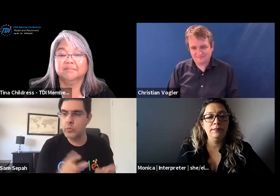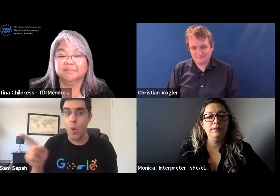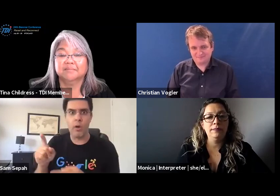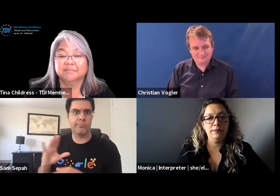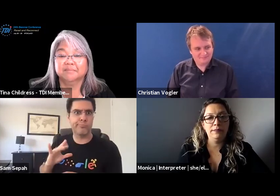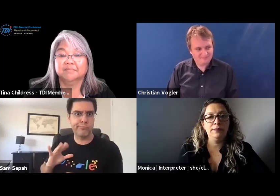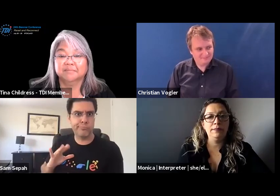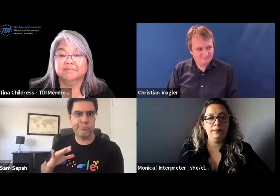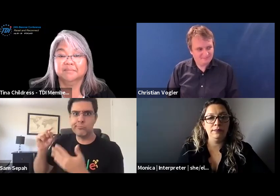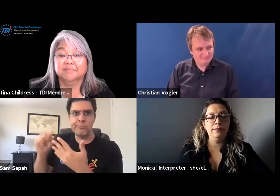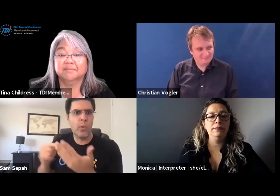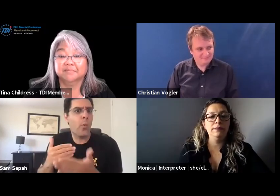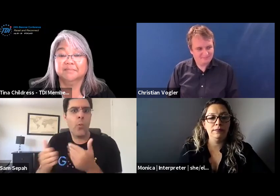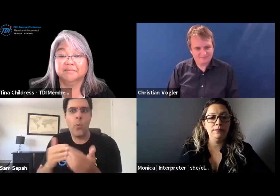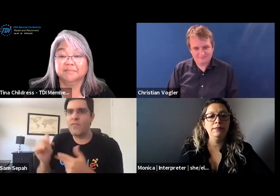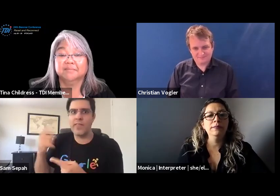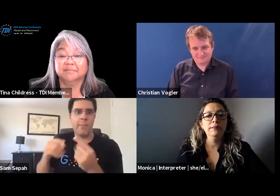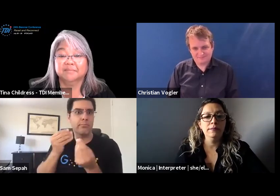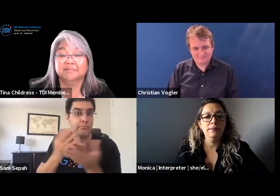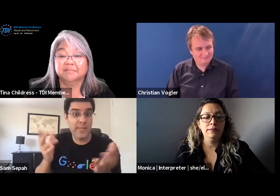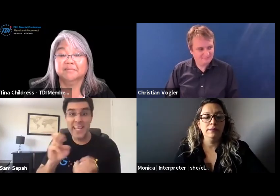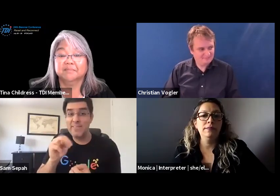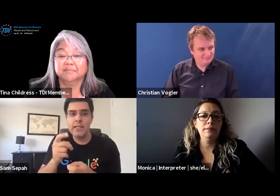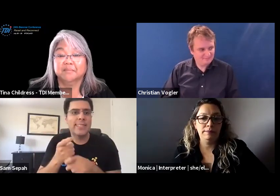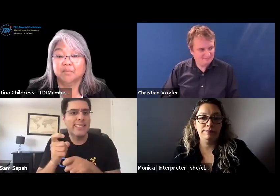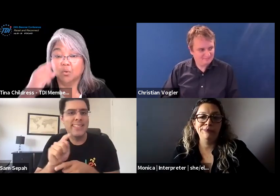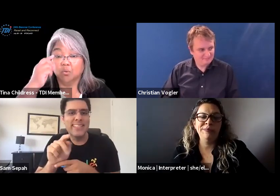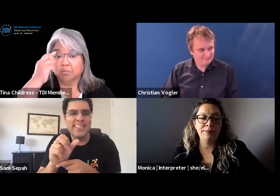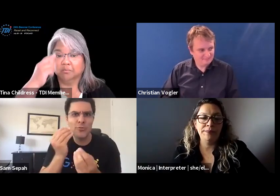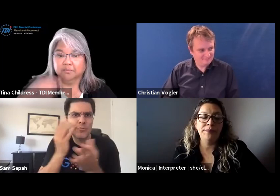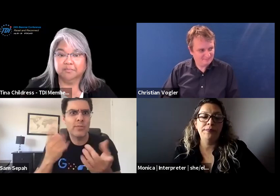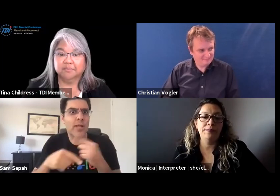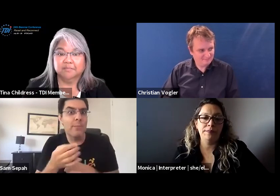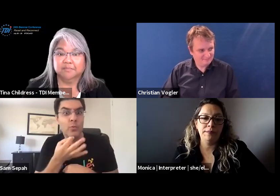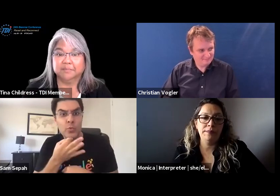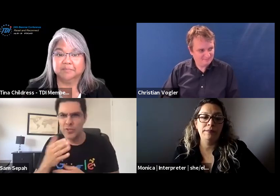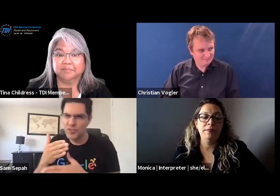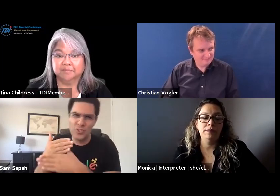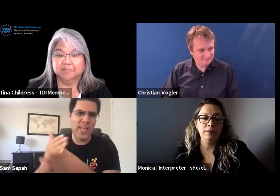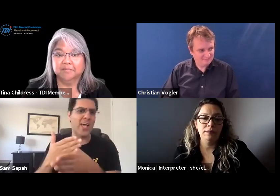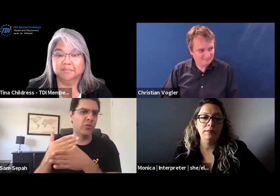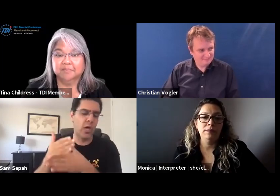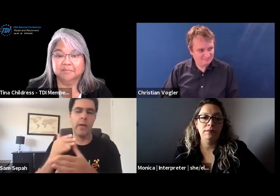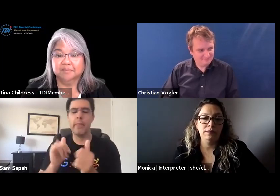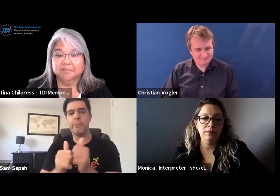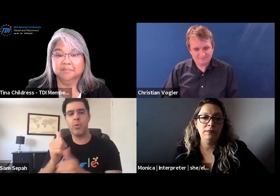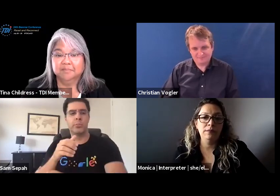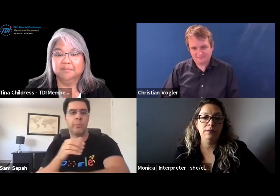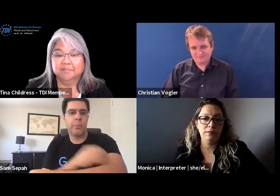new captioning tool is coming out, or hey, there's a new feature coming out from this company, or even just like teasers that are coming out soon. Go ahead and share